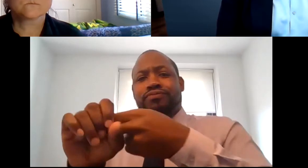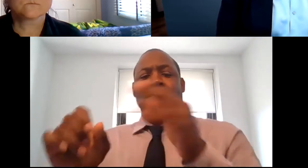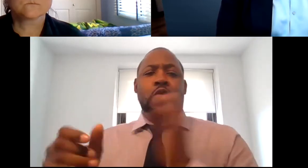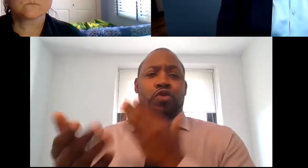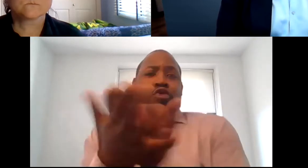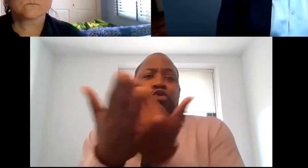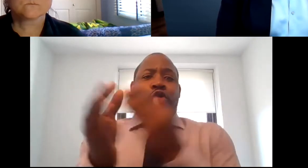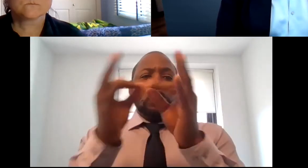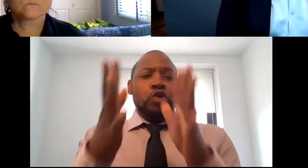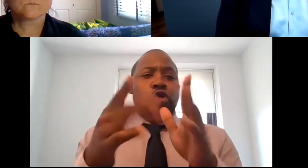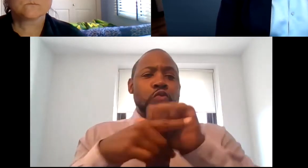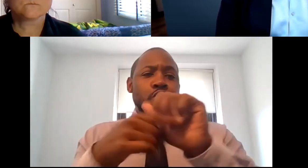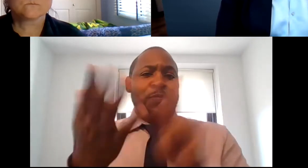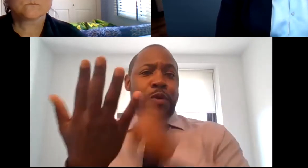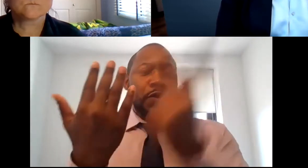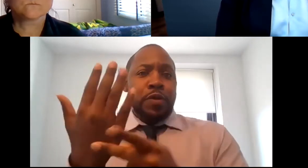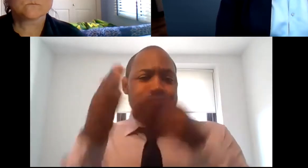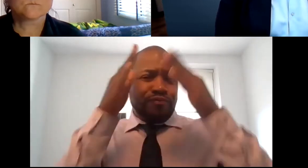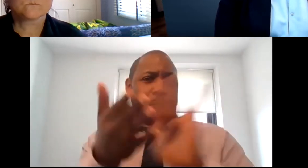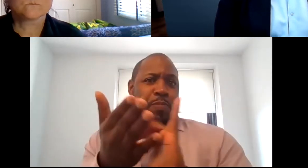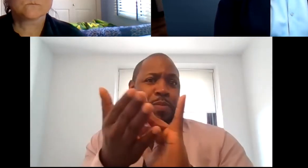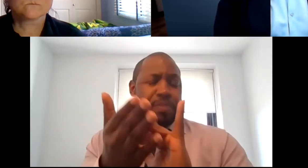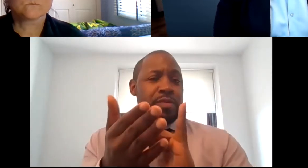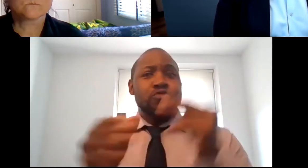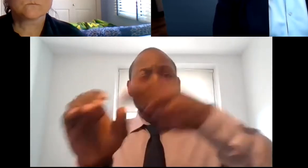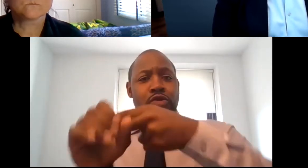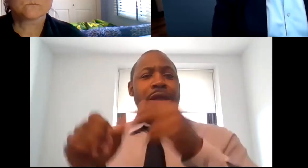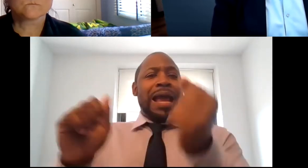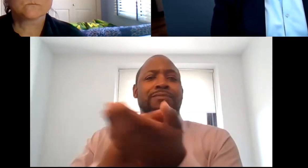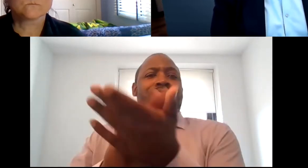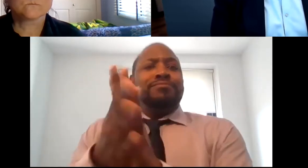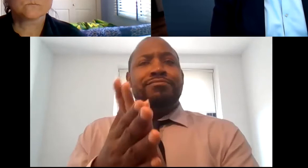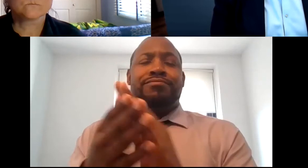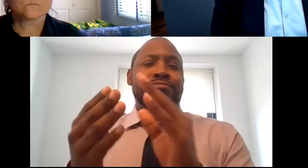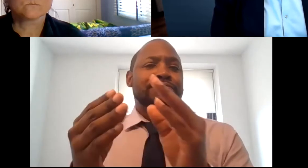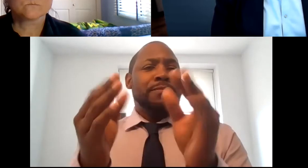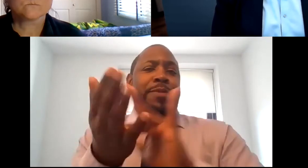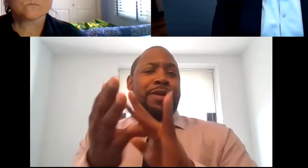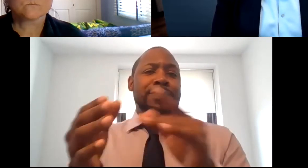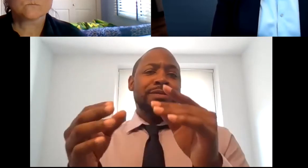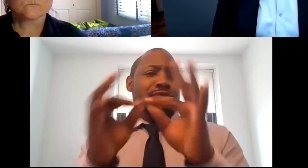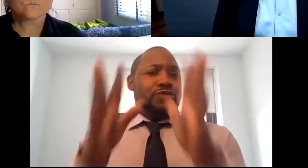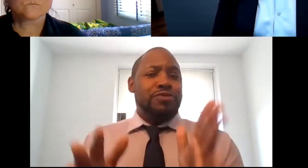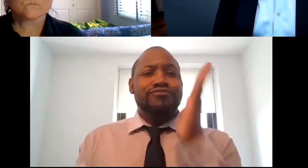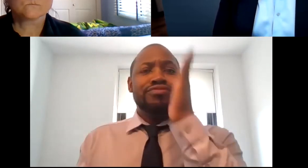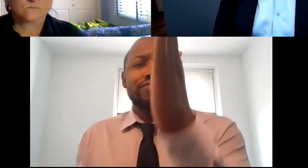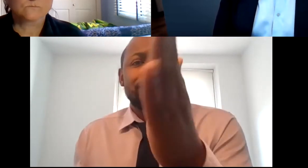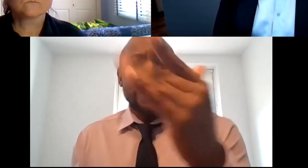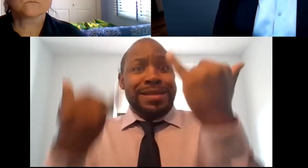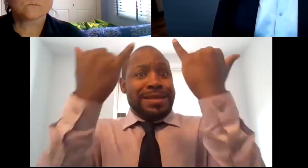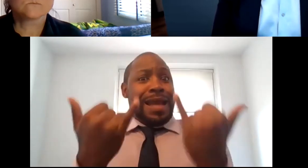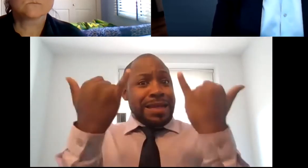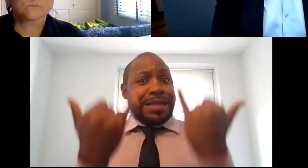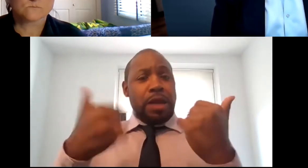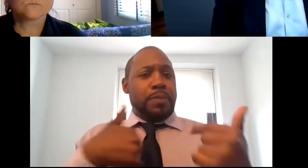that, piggybacks on the medical interpreting as well. So if we got that information out there and sent out a flyer to Rhode Island College that